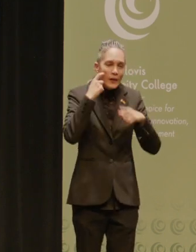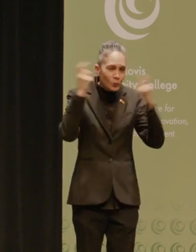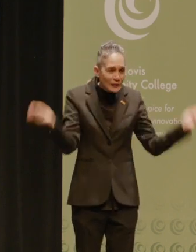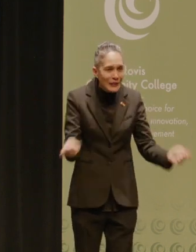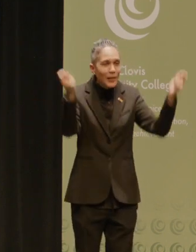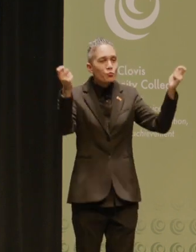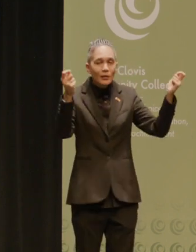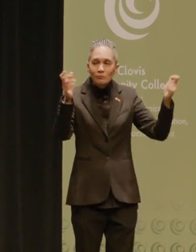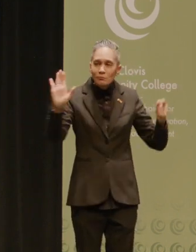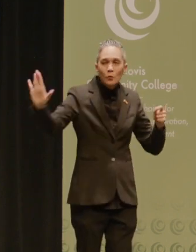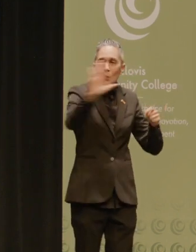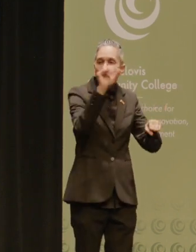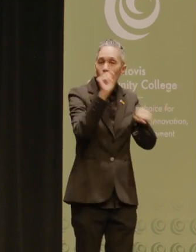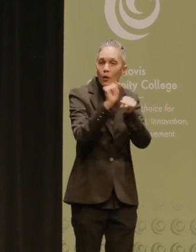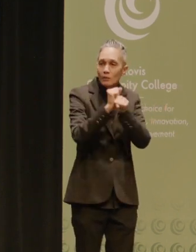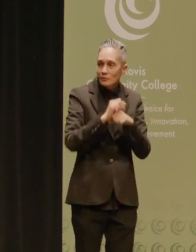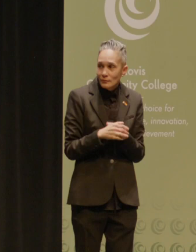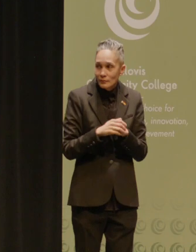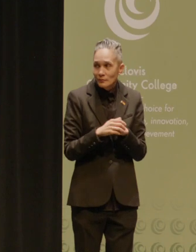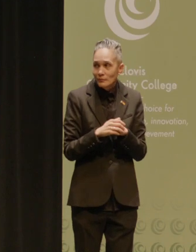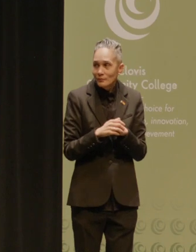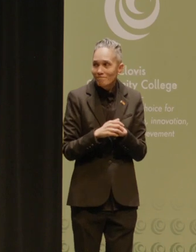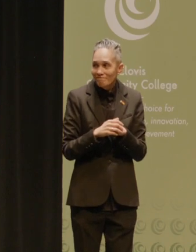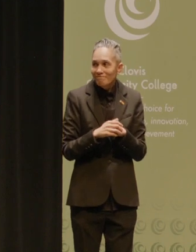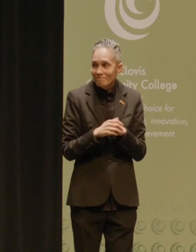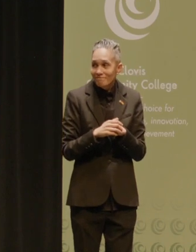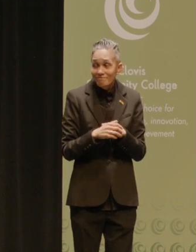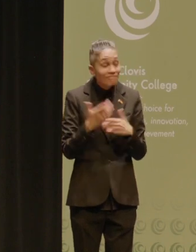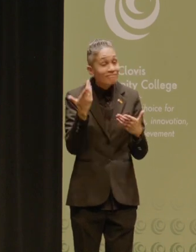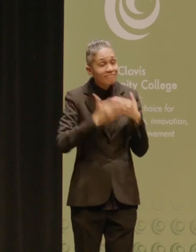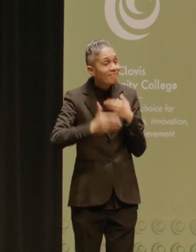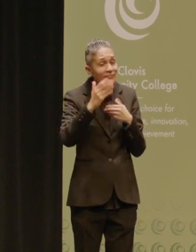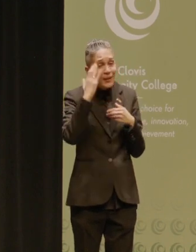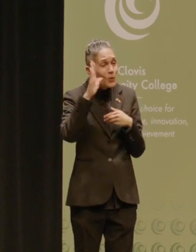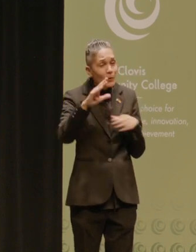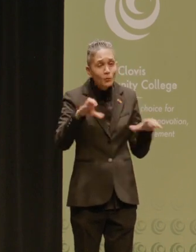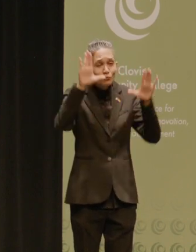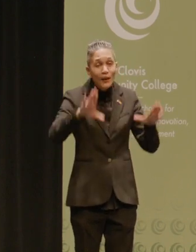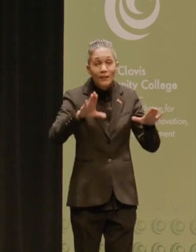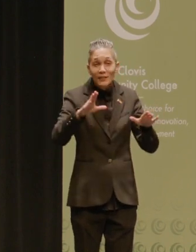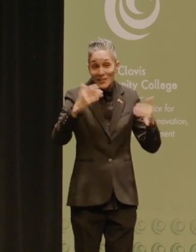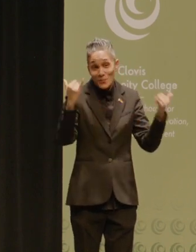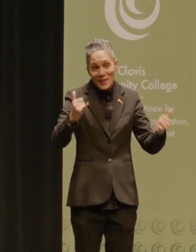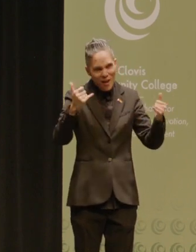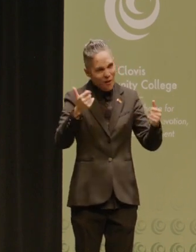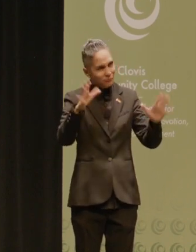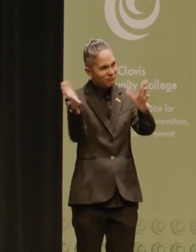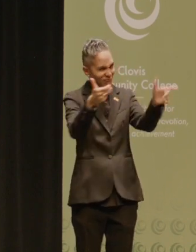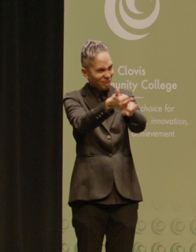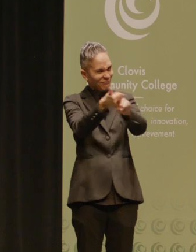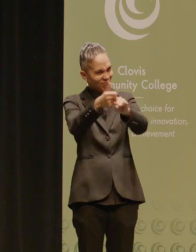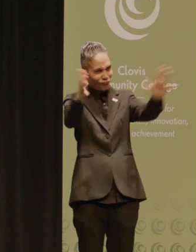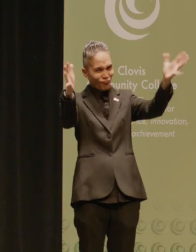celebrate the incredible work that you've done and that you're hopefully going to do, and I know you're going to do. So could we all give ourselves a round